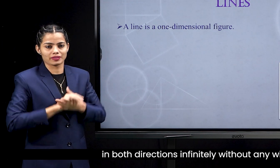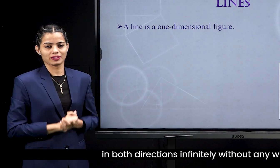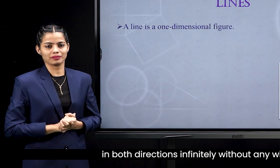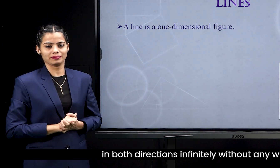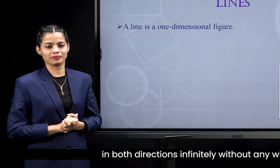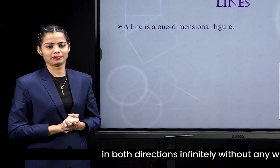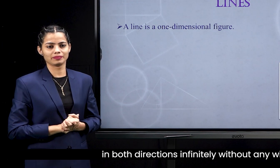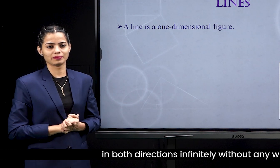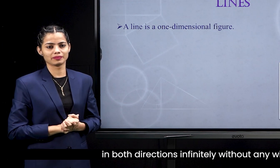any width.